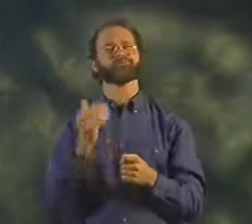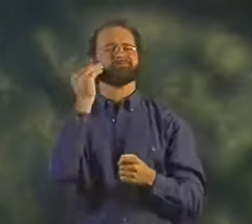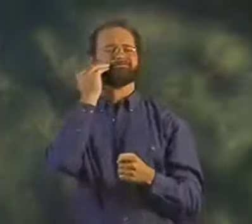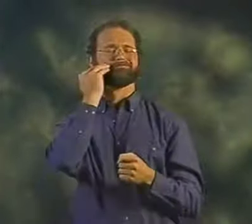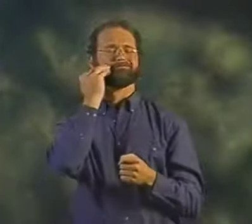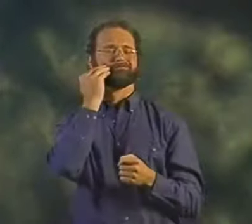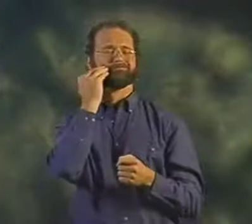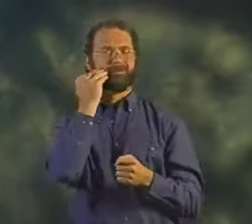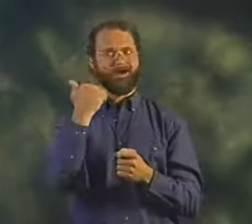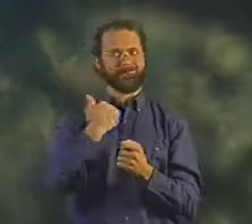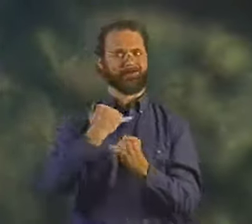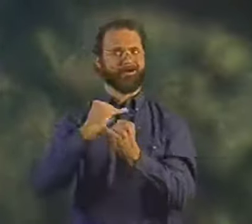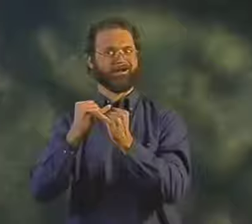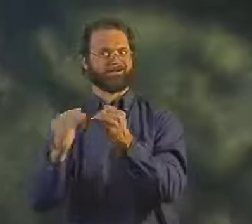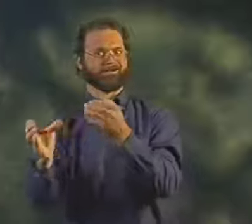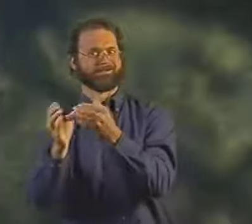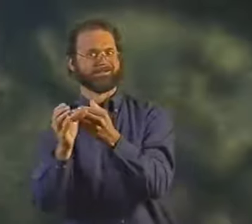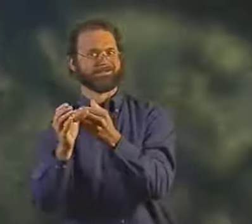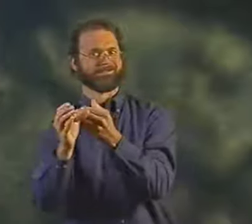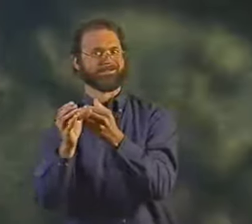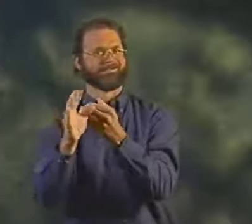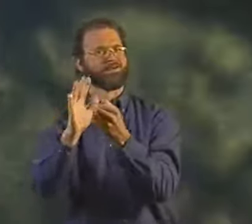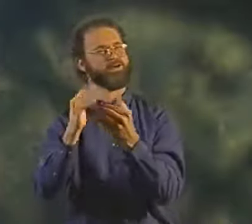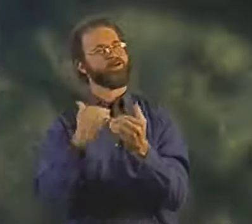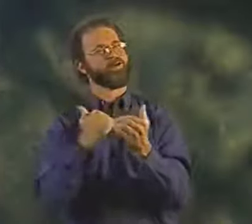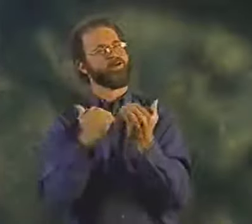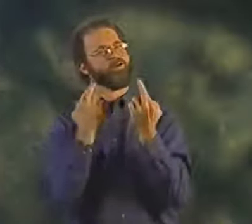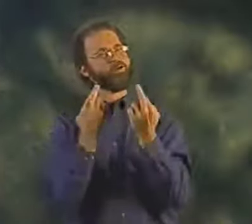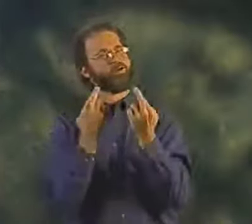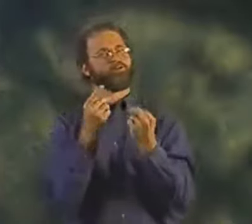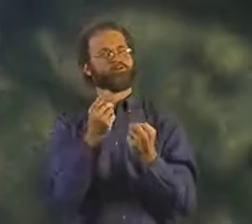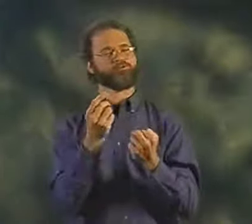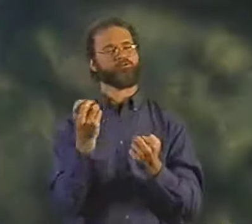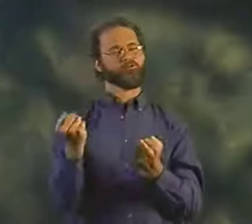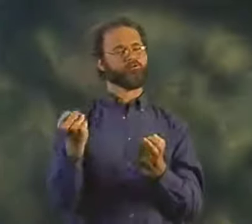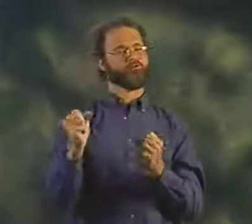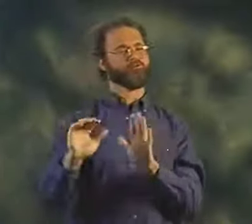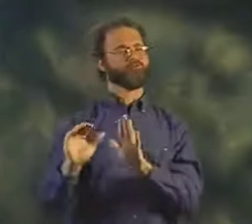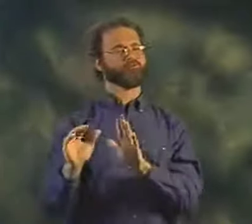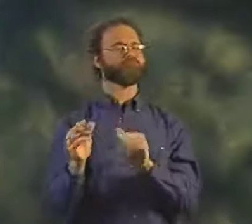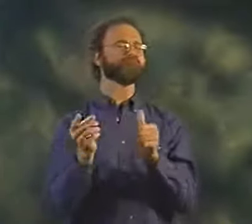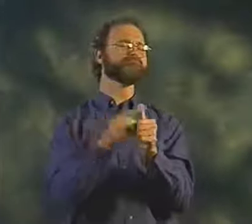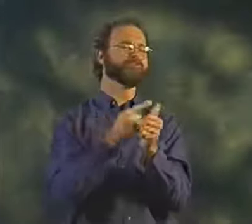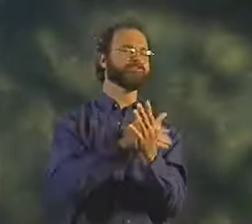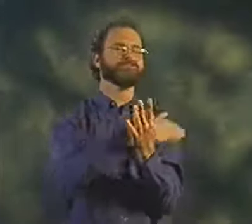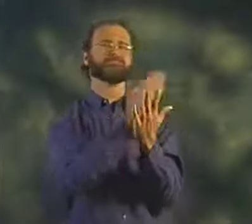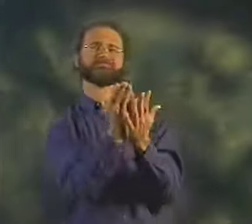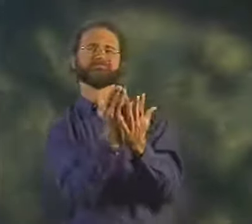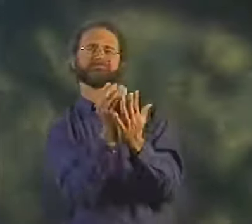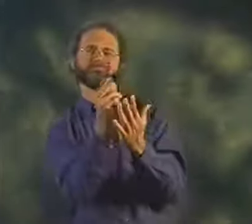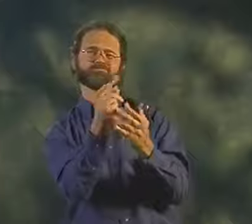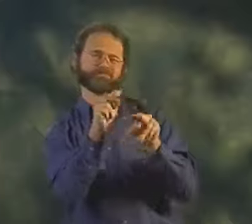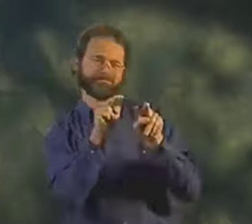They will help you better interpret, understand, and enjoy each poem. While we've provided